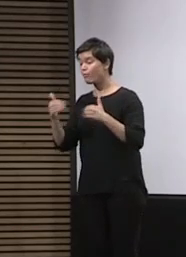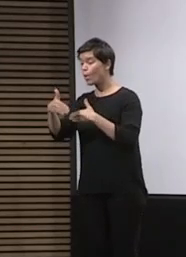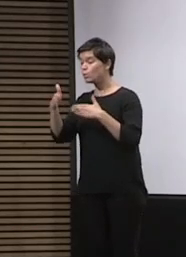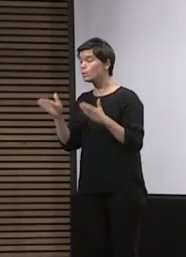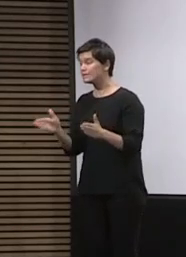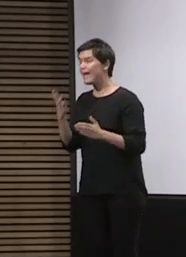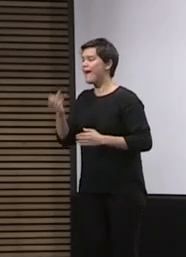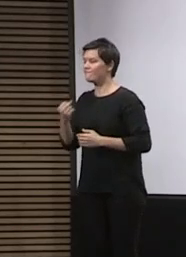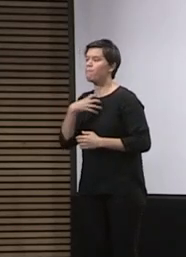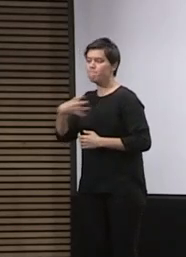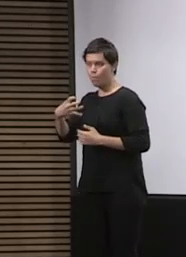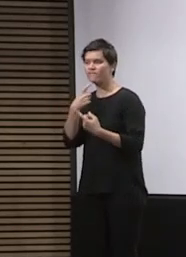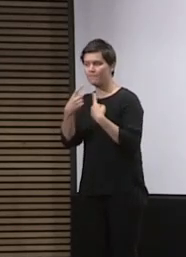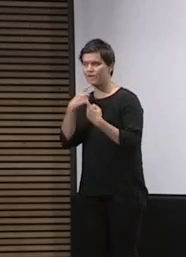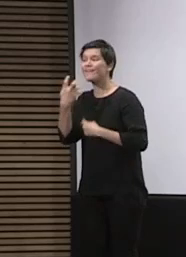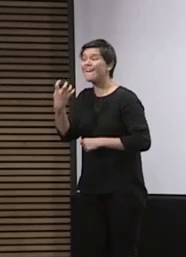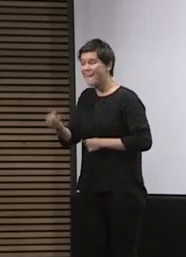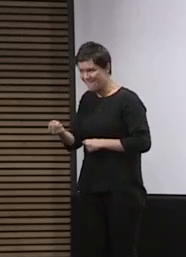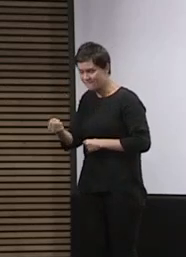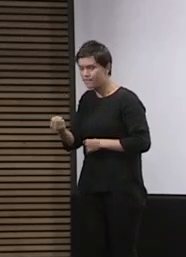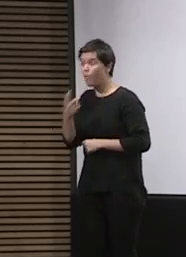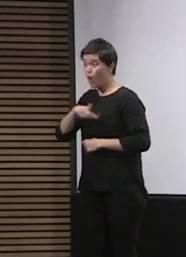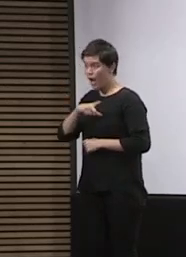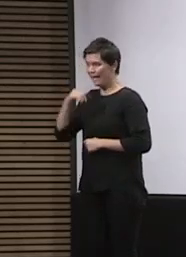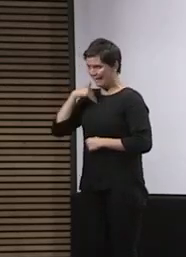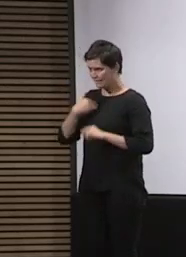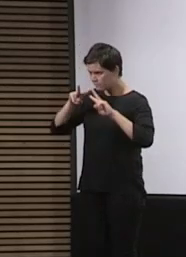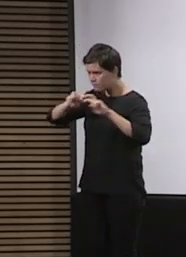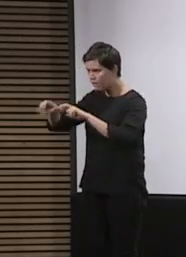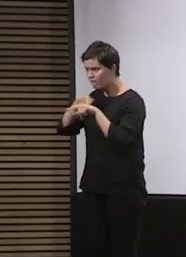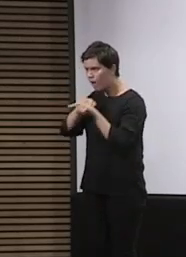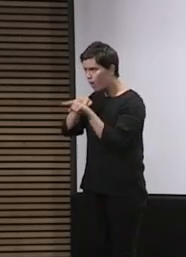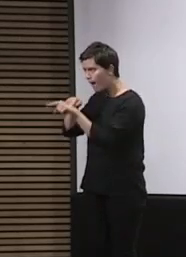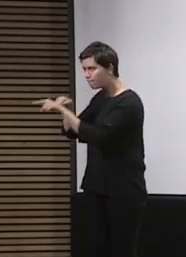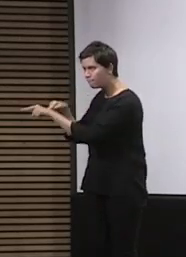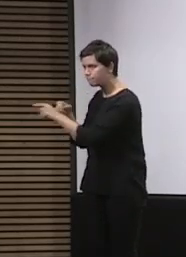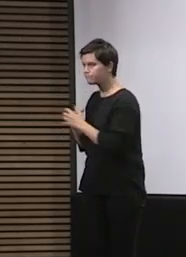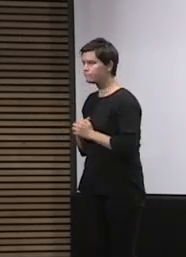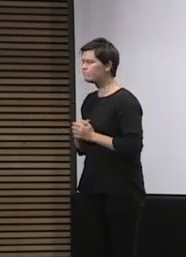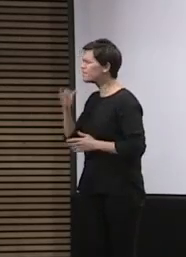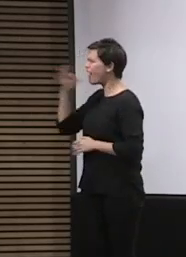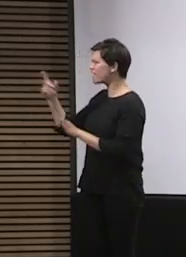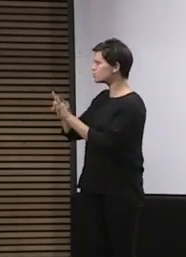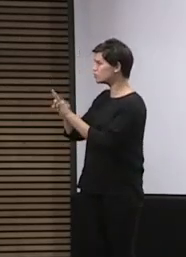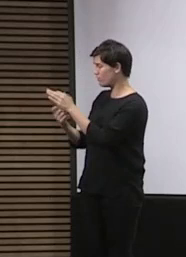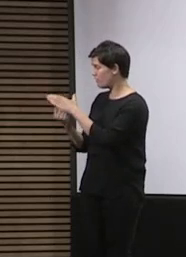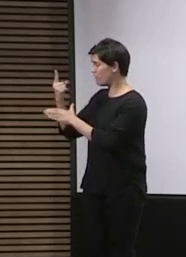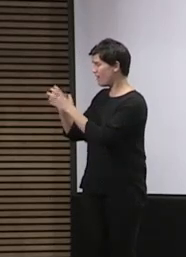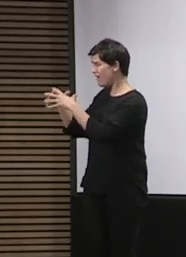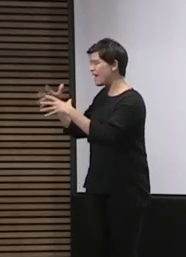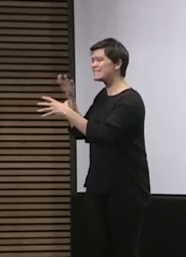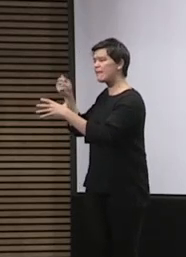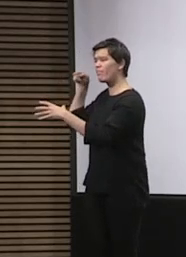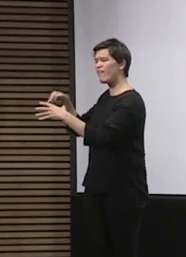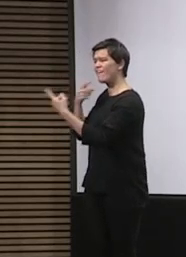have where they're investigating those clusters and taking that control. But don't the public deserve to know where those clusters are?